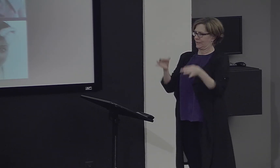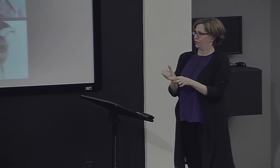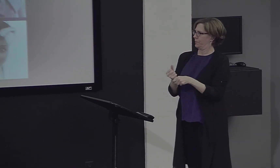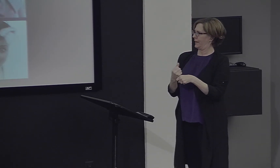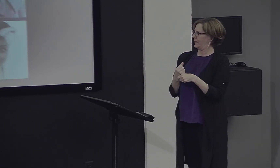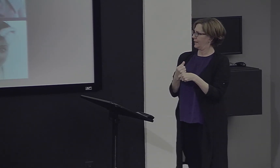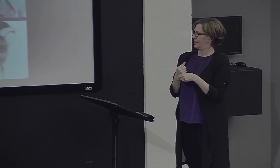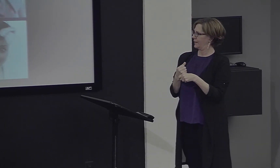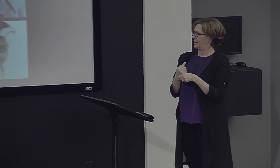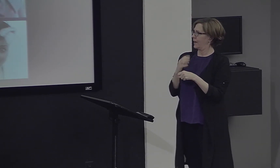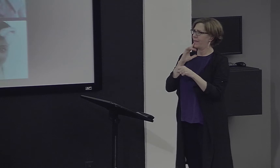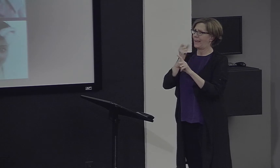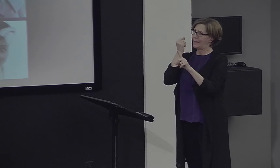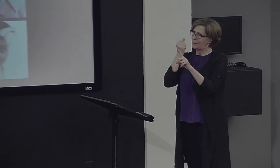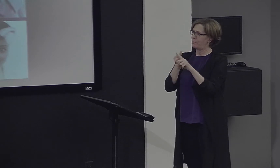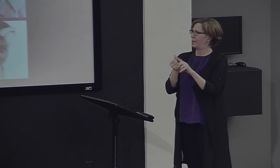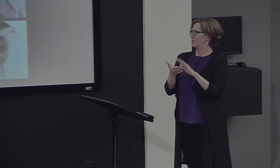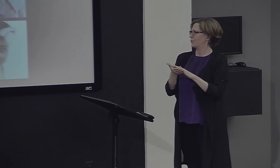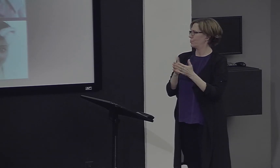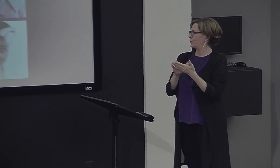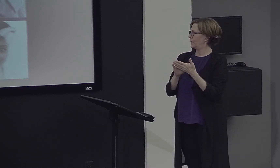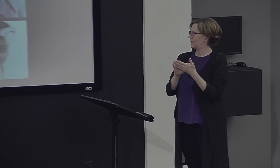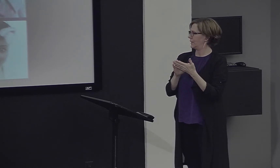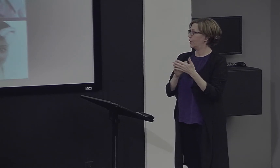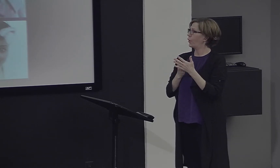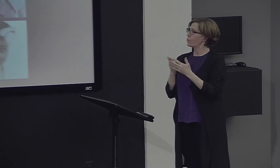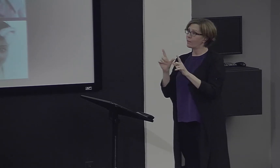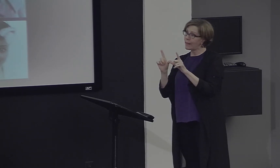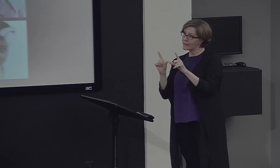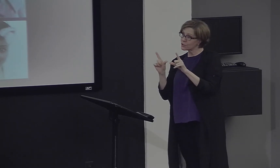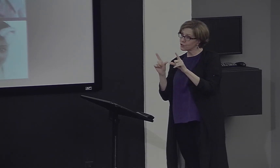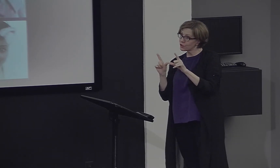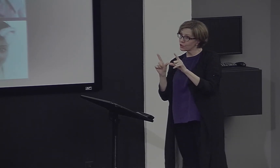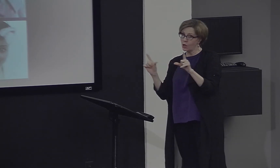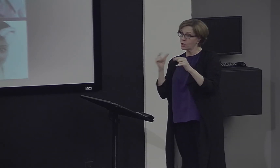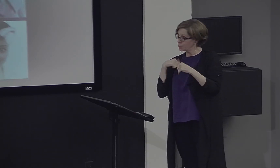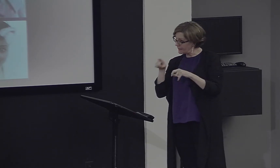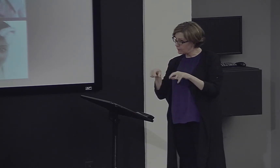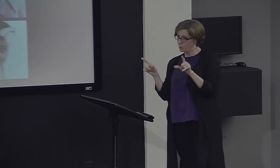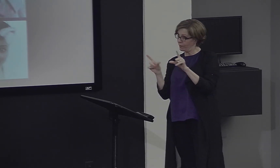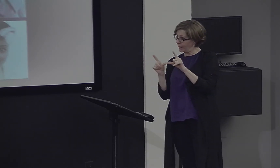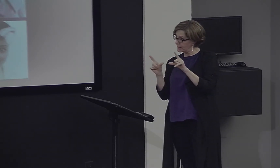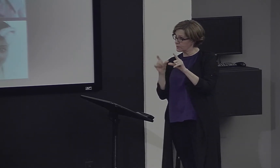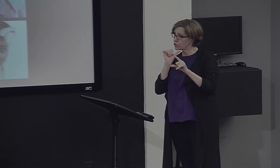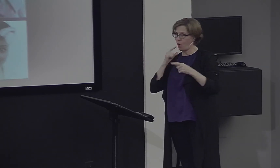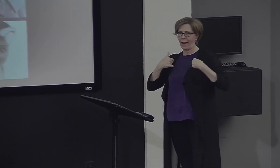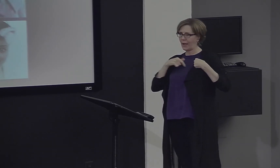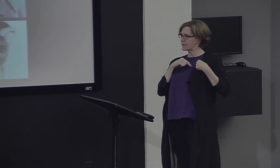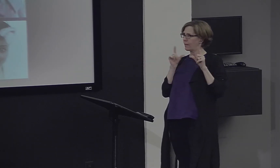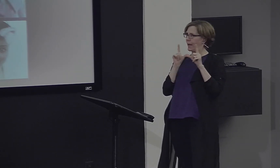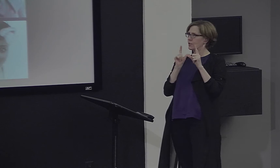that power? How do we as interpreters take back the decision-making power? Is that through licensure?